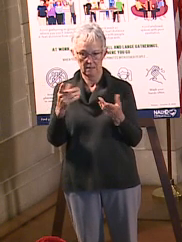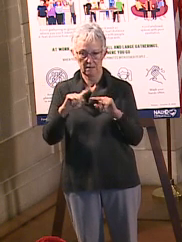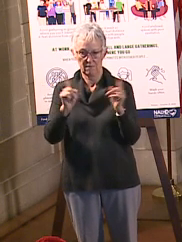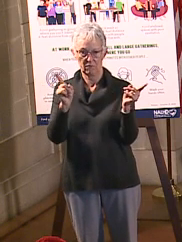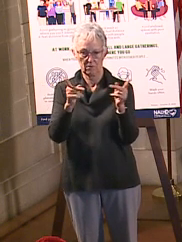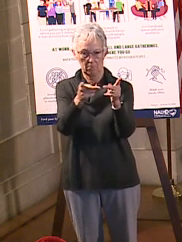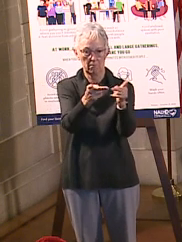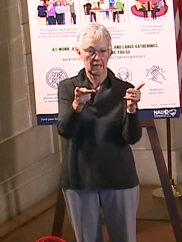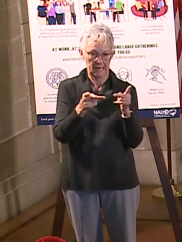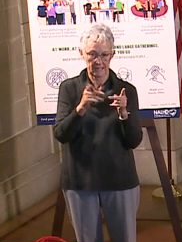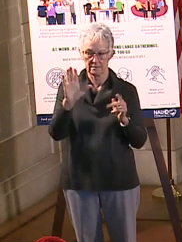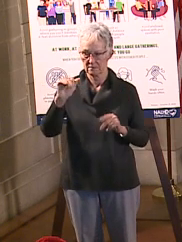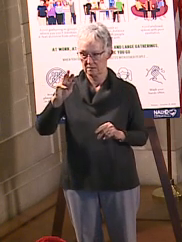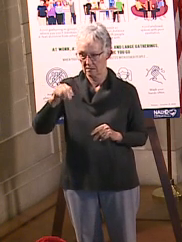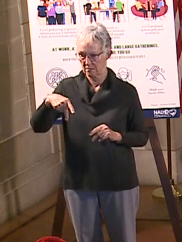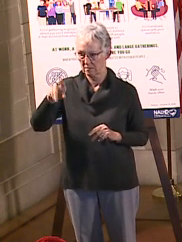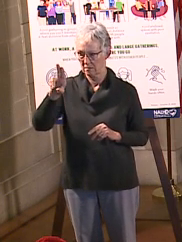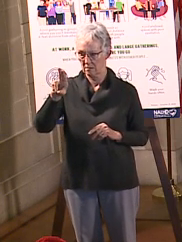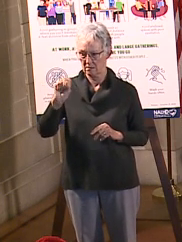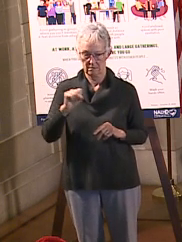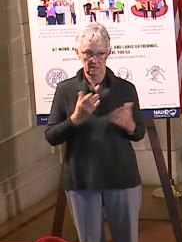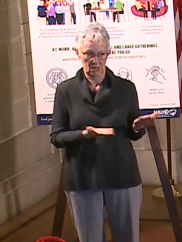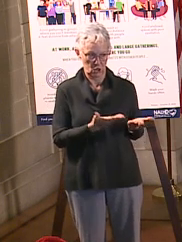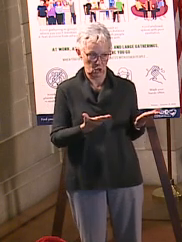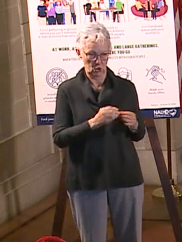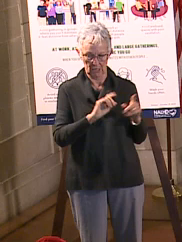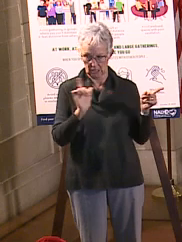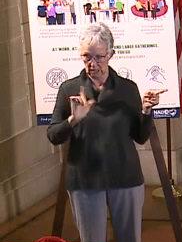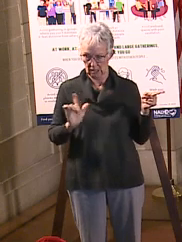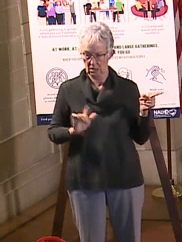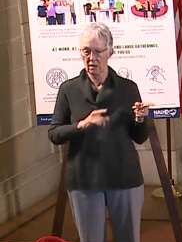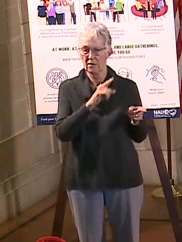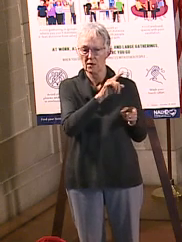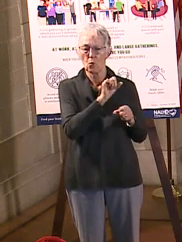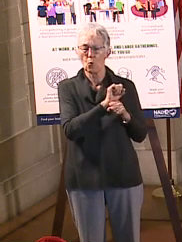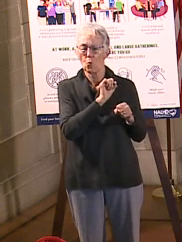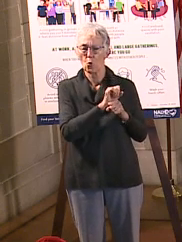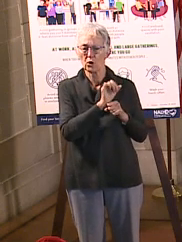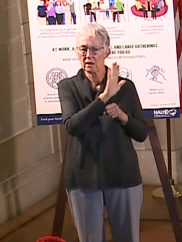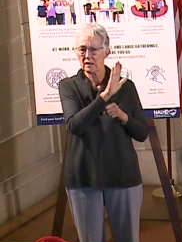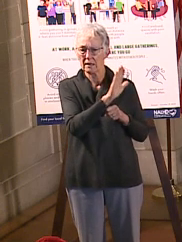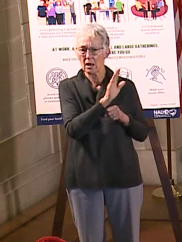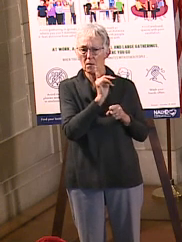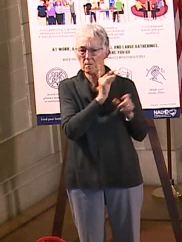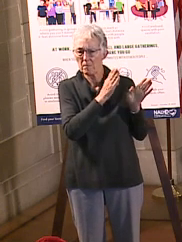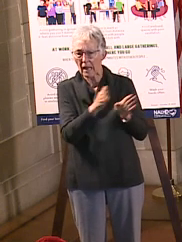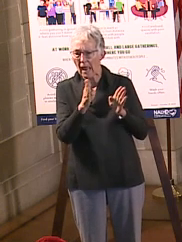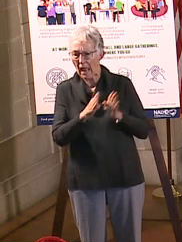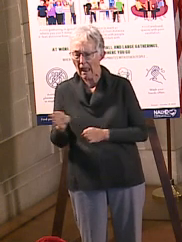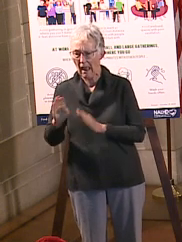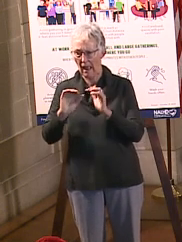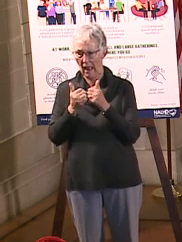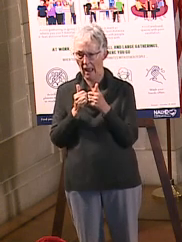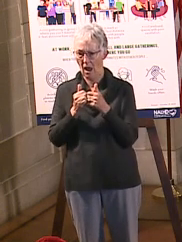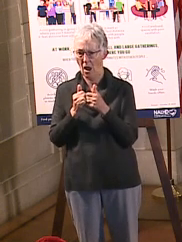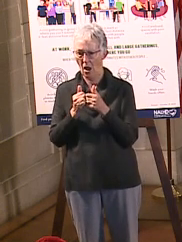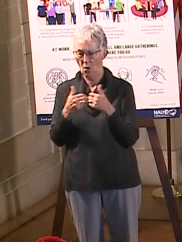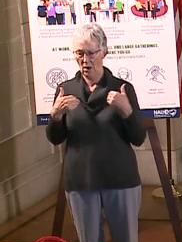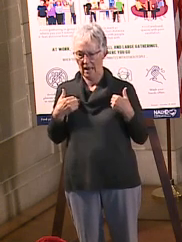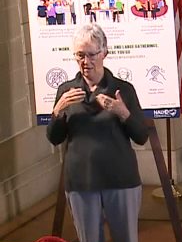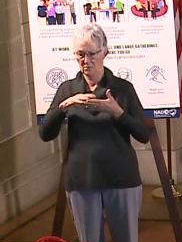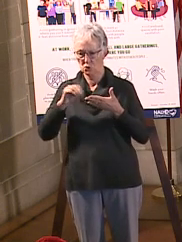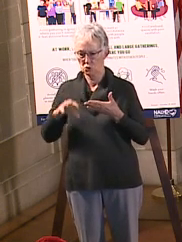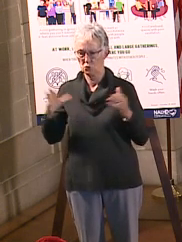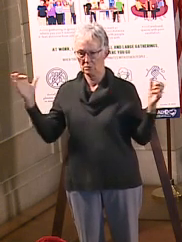Lincoln with Dr. Ronnie Green, our chancellor there, are working through the details of how to bring everybody back safely and test every single